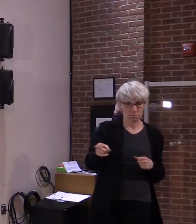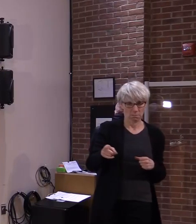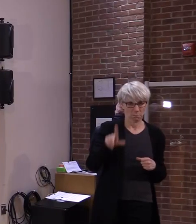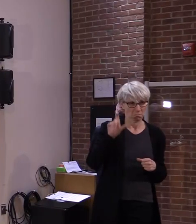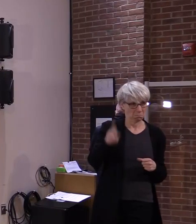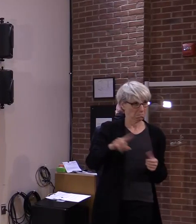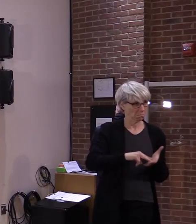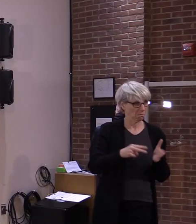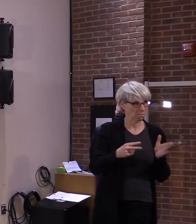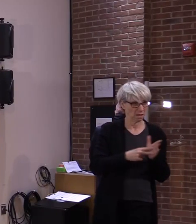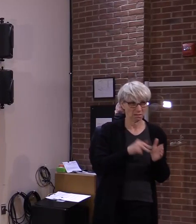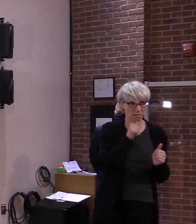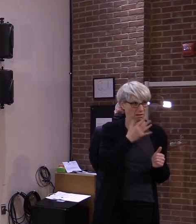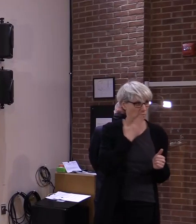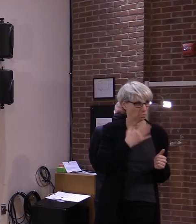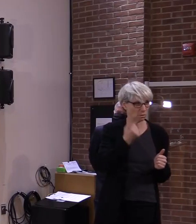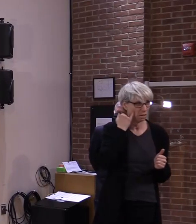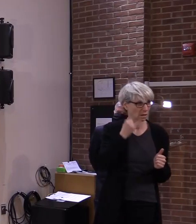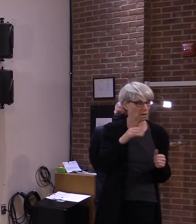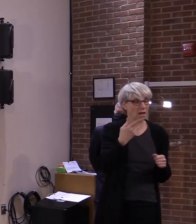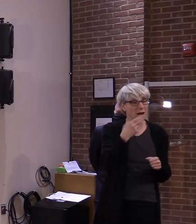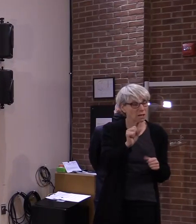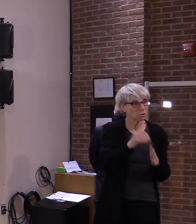school full time?